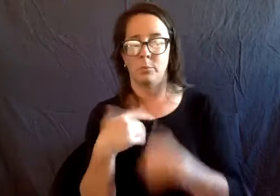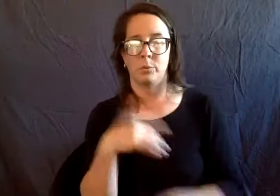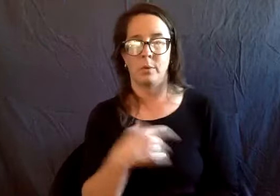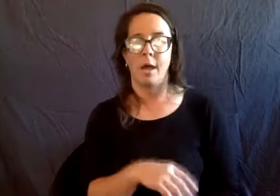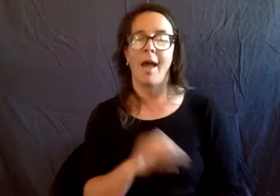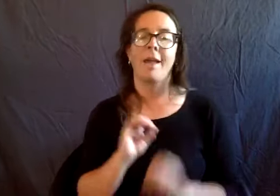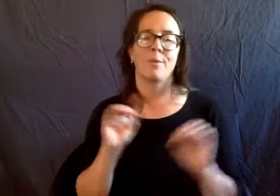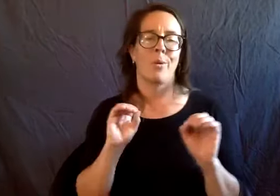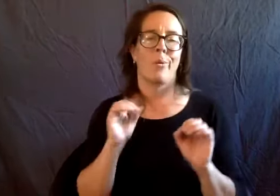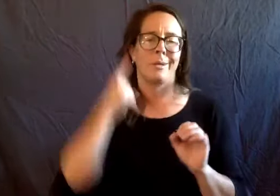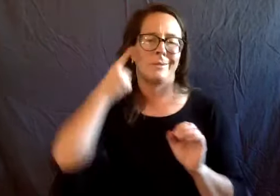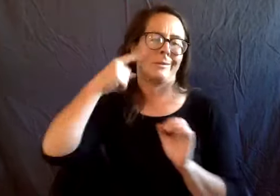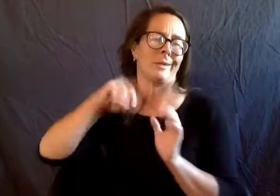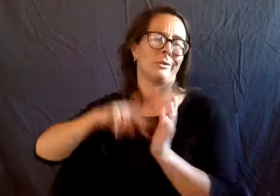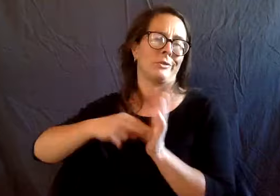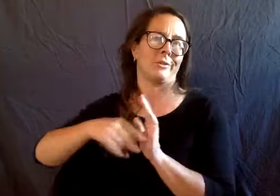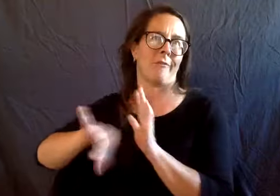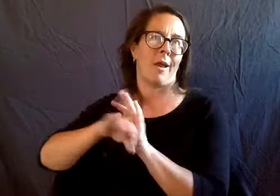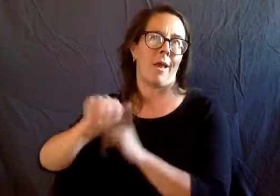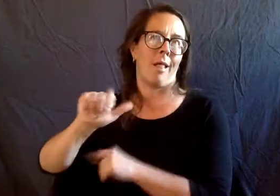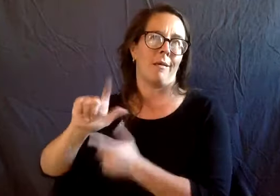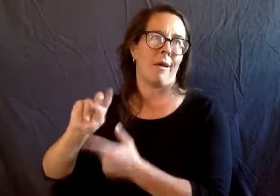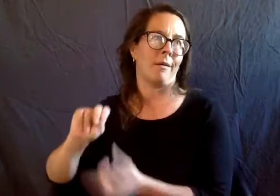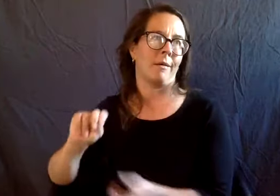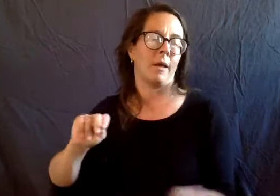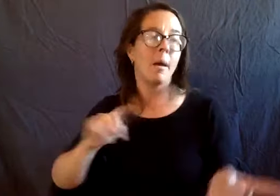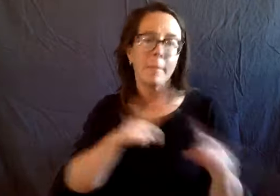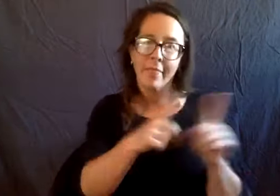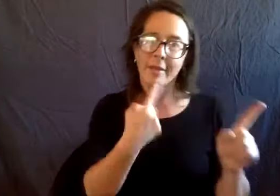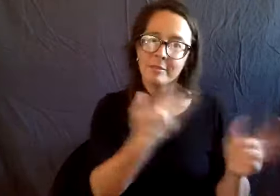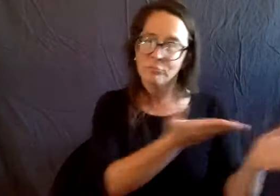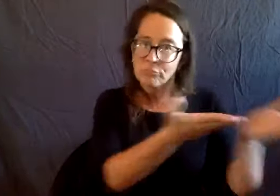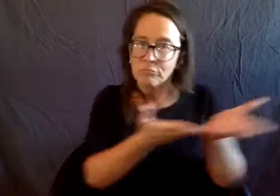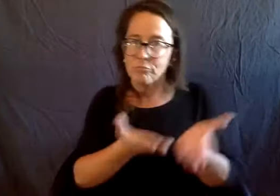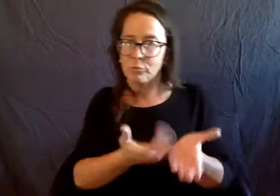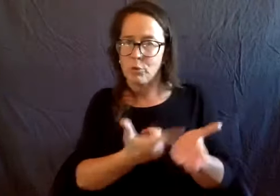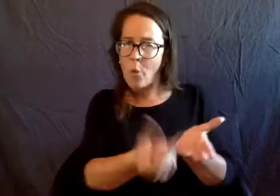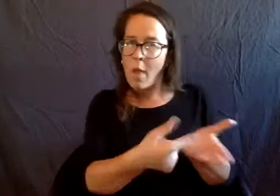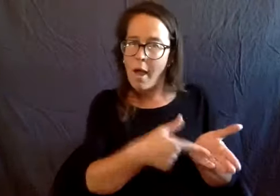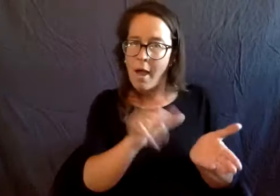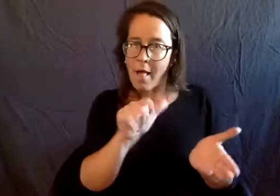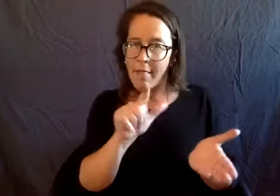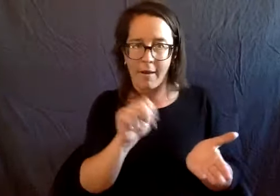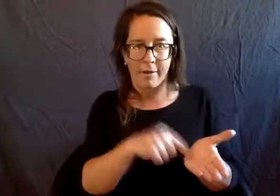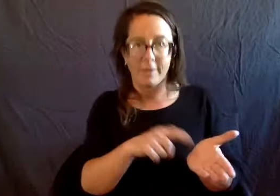had no intention of going to Al-Anon. However, they said I did have to go to family day, and it's all about how you look, it's all about how you